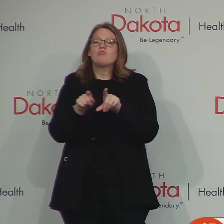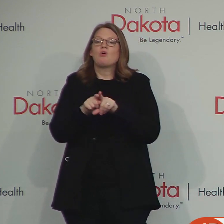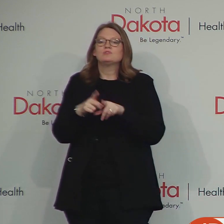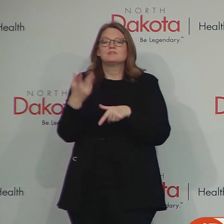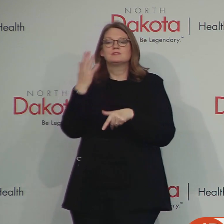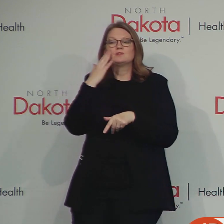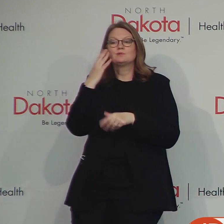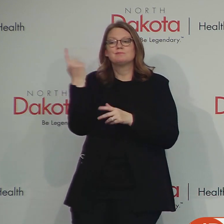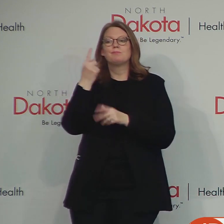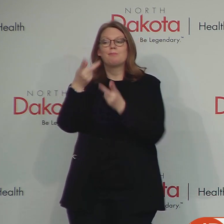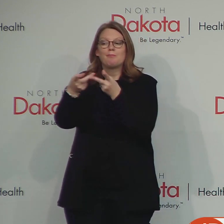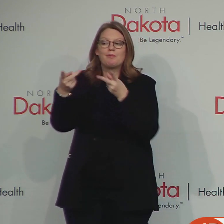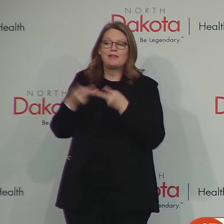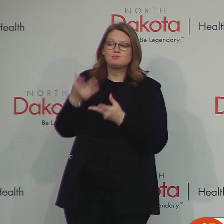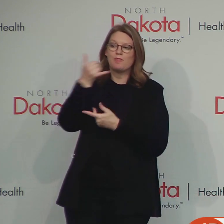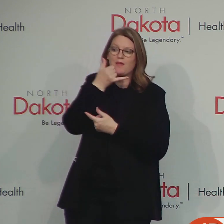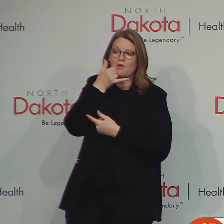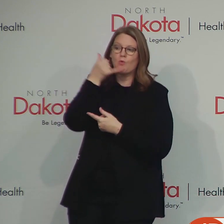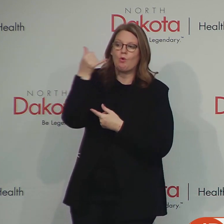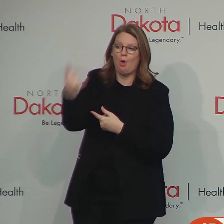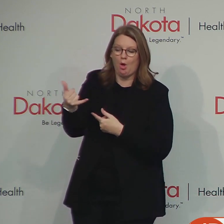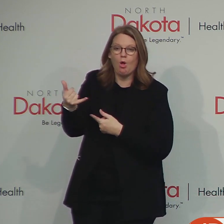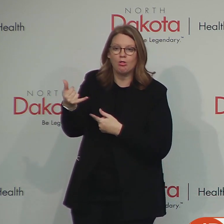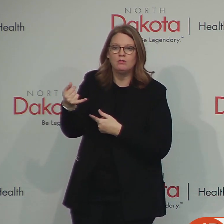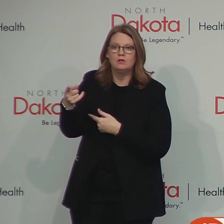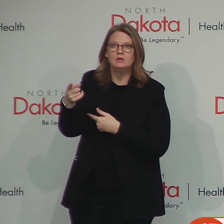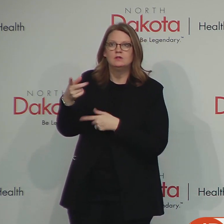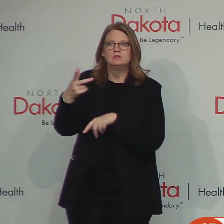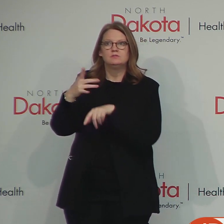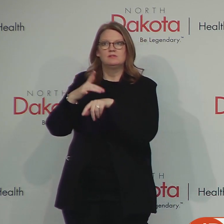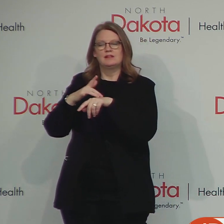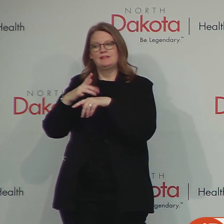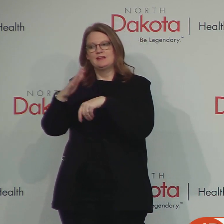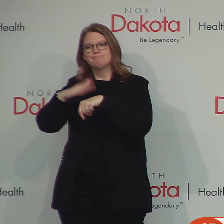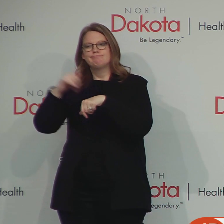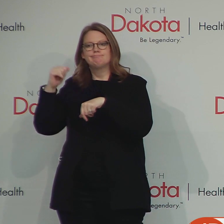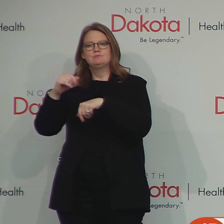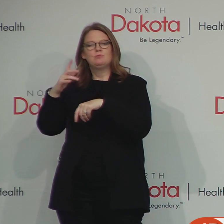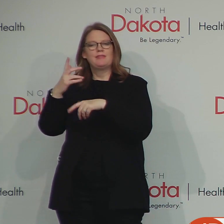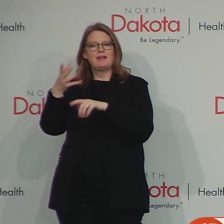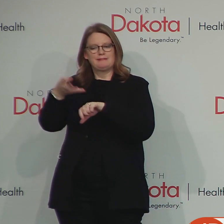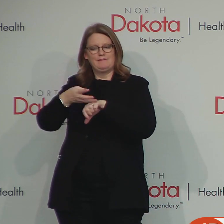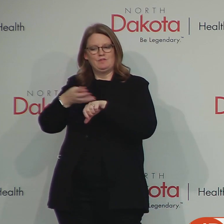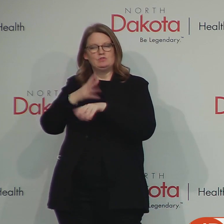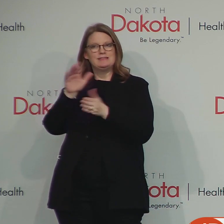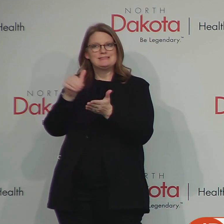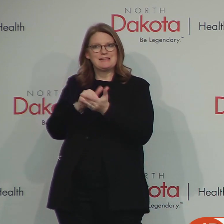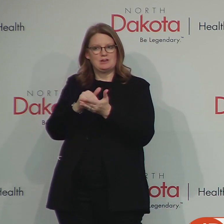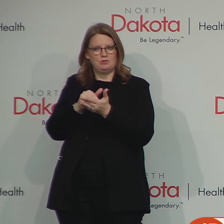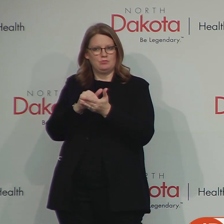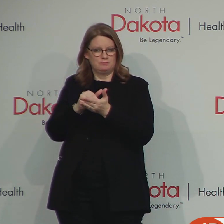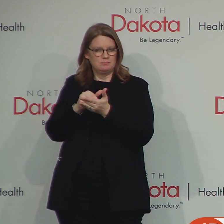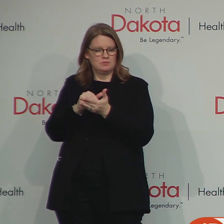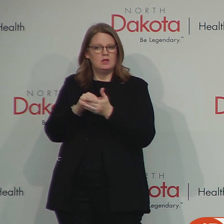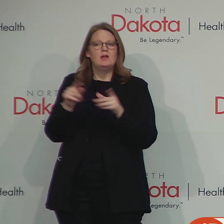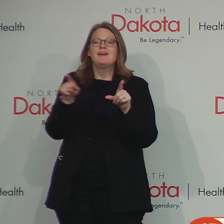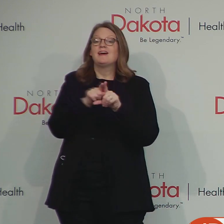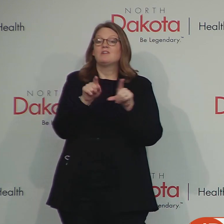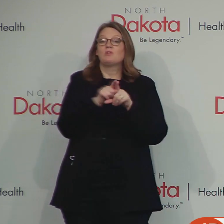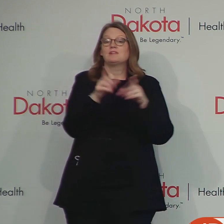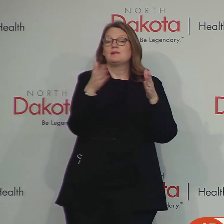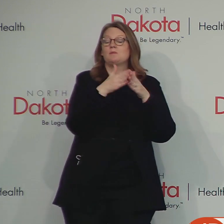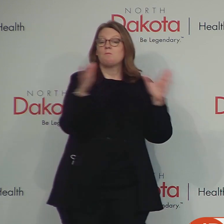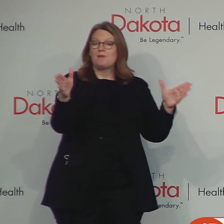connect clinicians to an available infusion center. There's also been a significant public